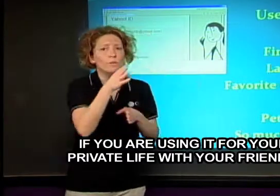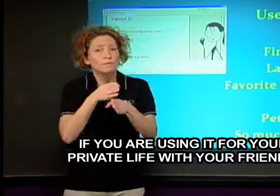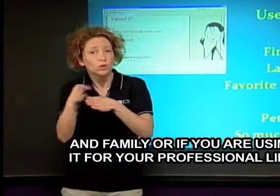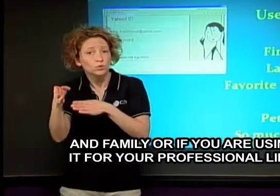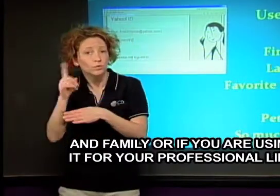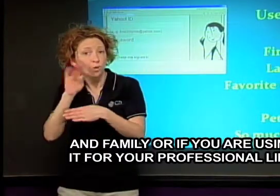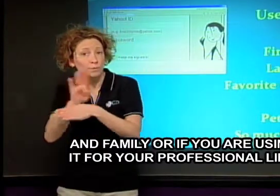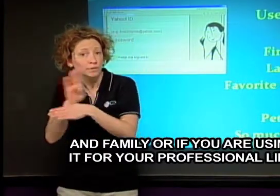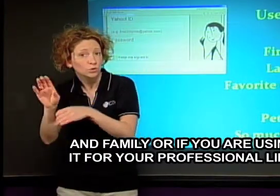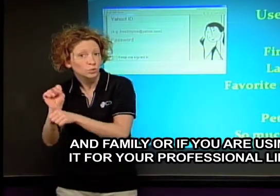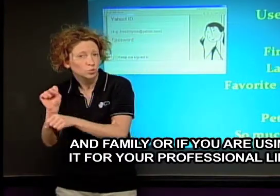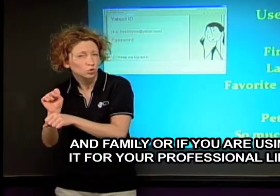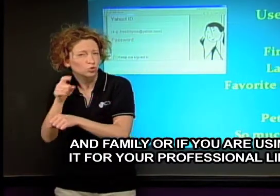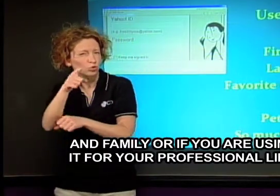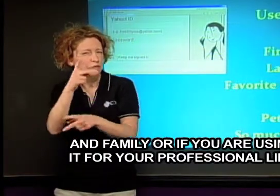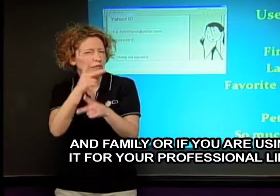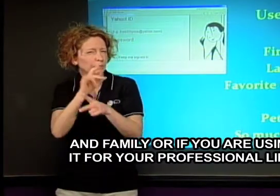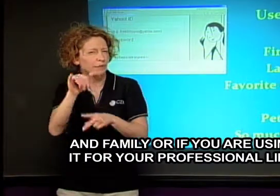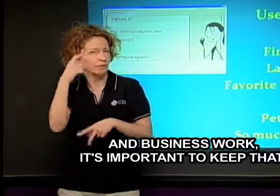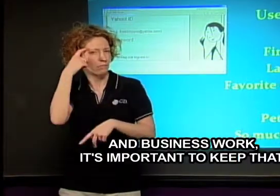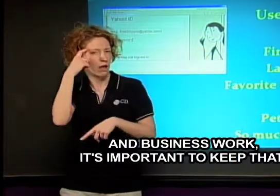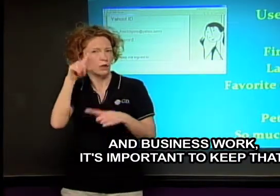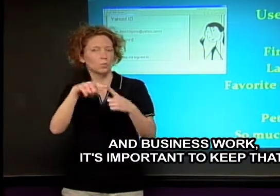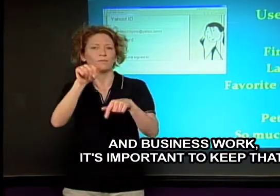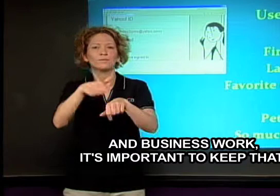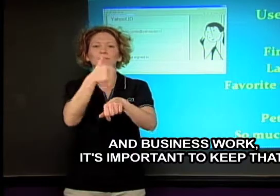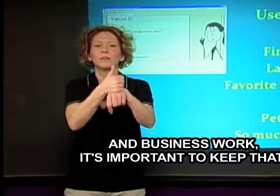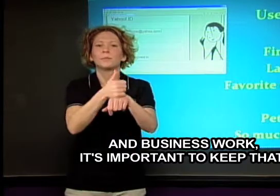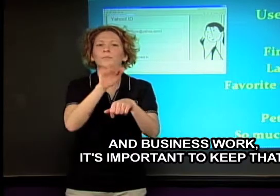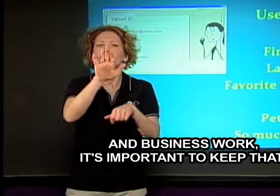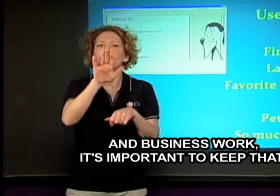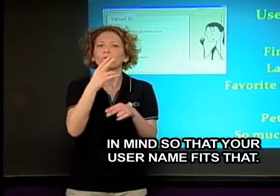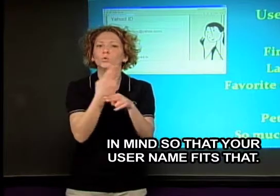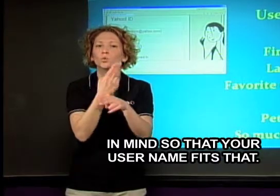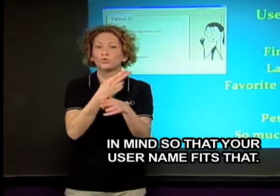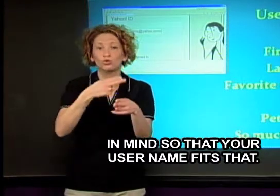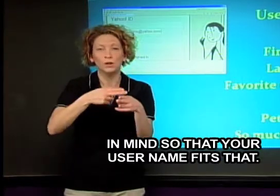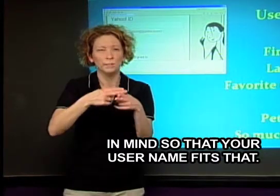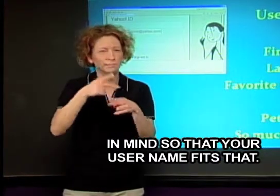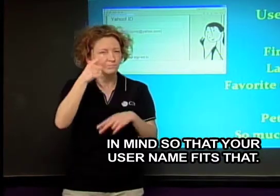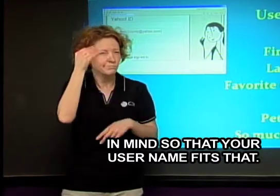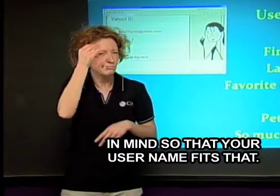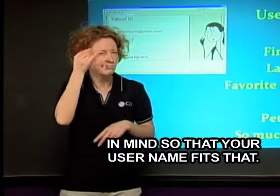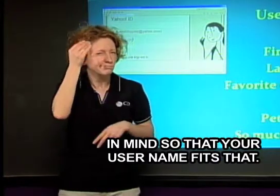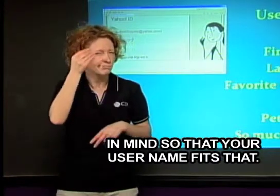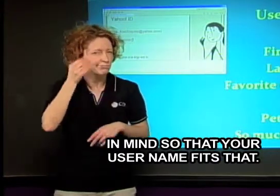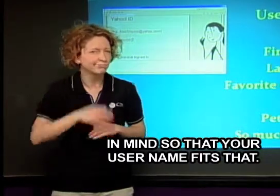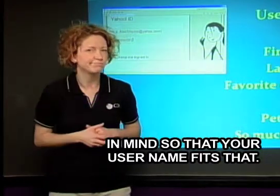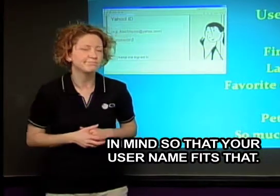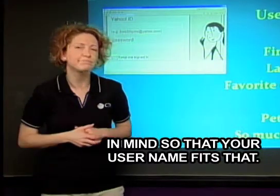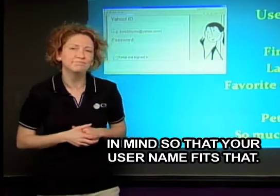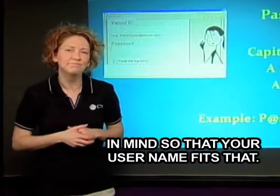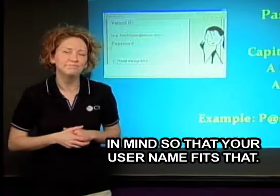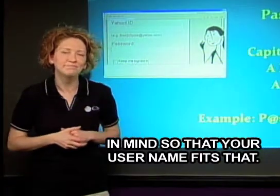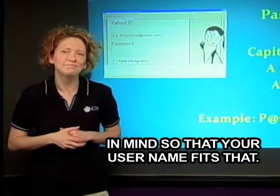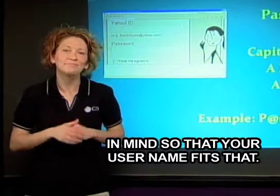and family, or if you're using it for your professional life and your business work, it's important to keep that in mind so that your username fits